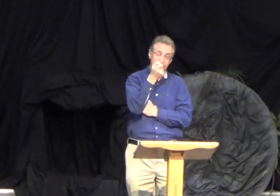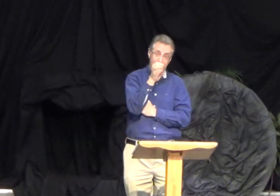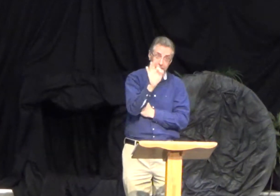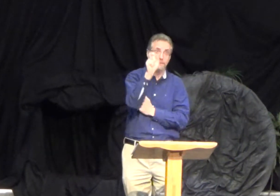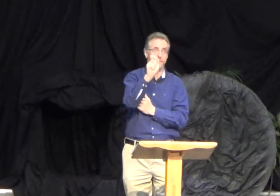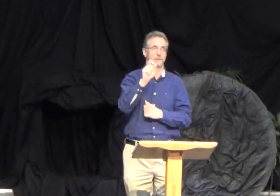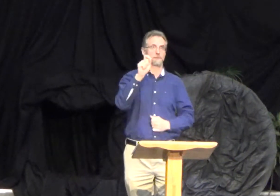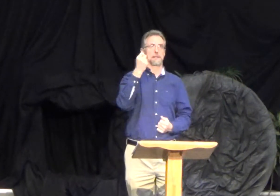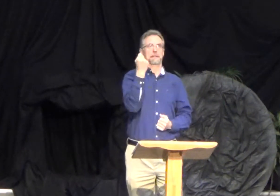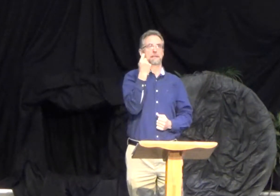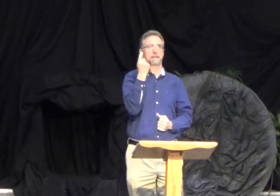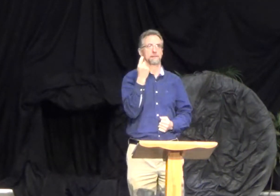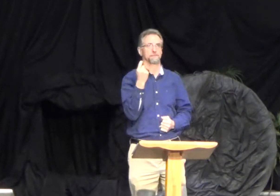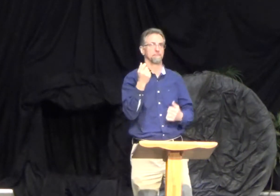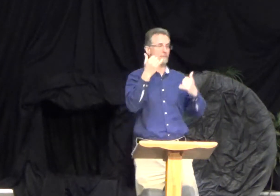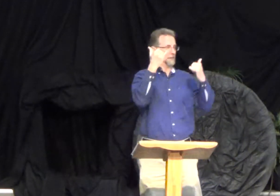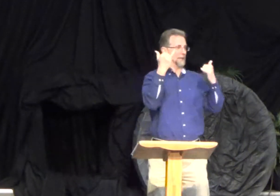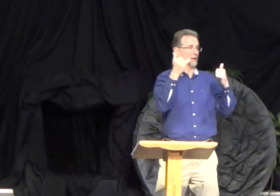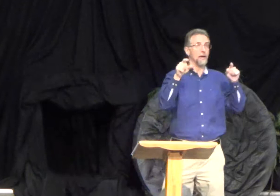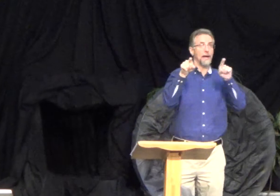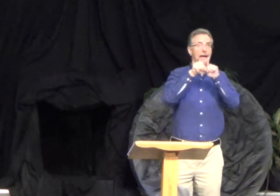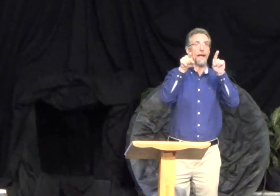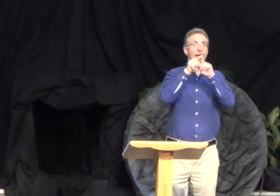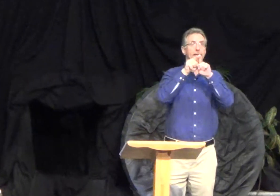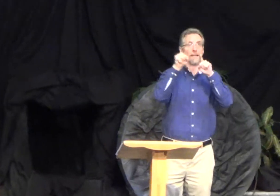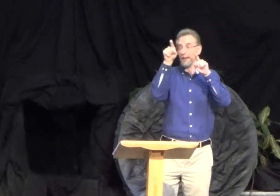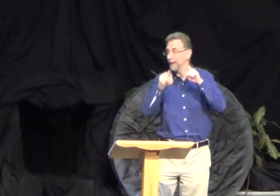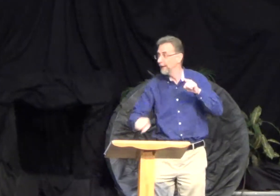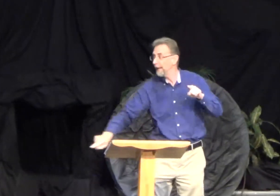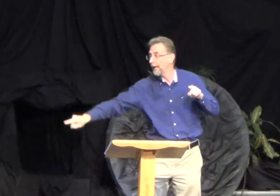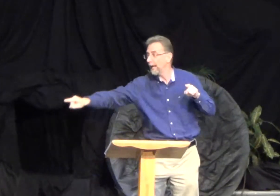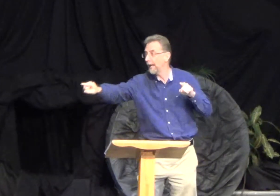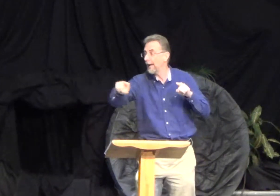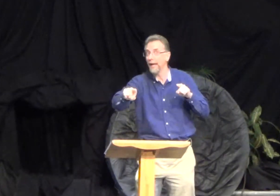Now, as they spoke